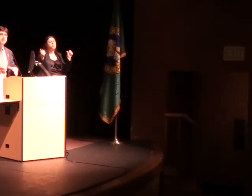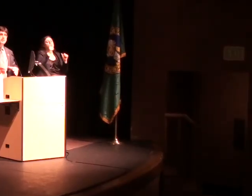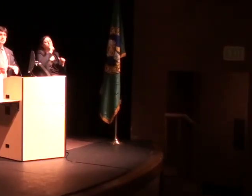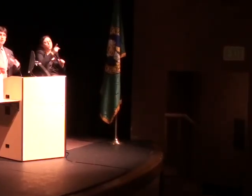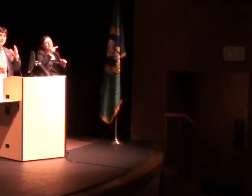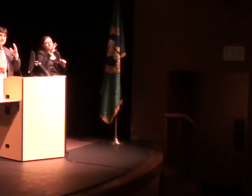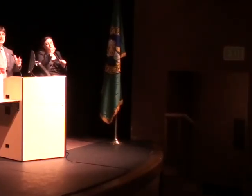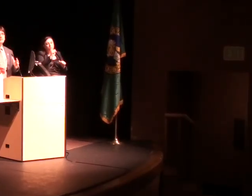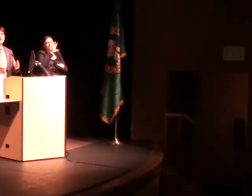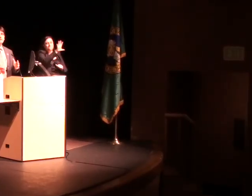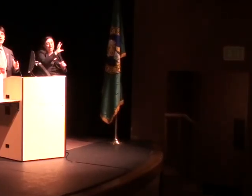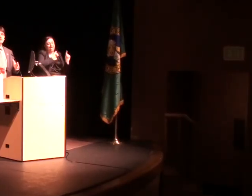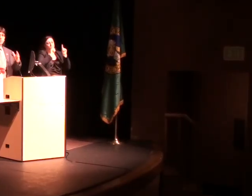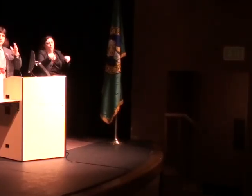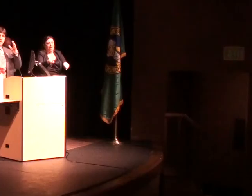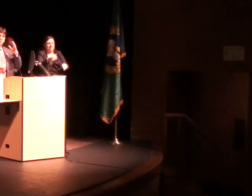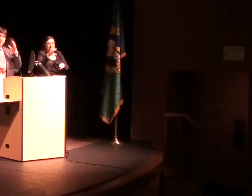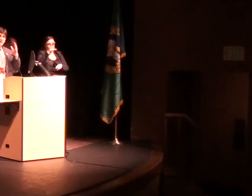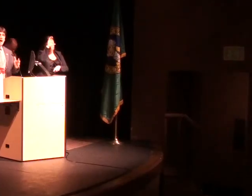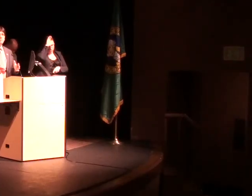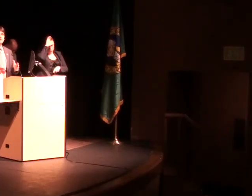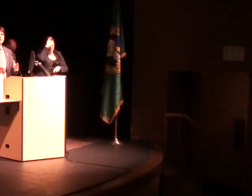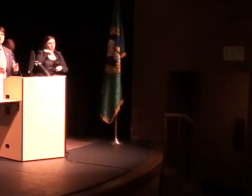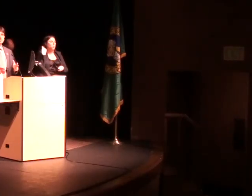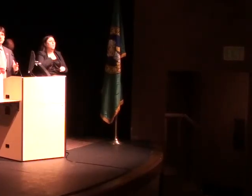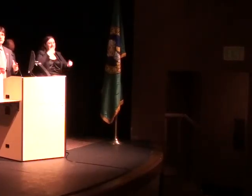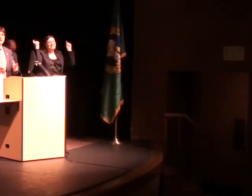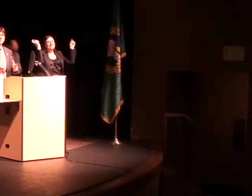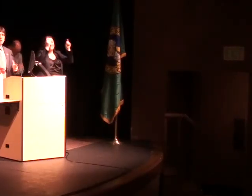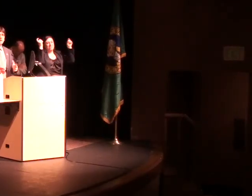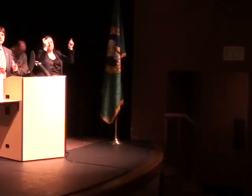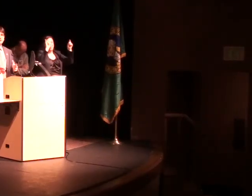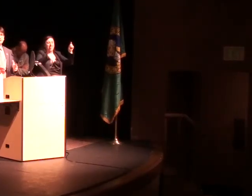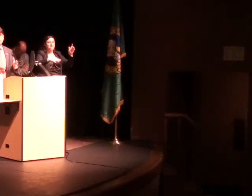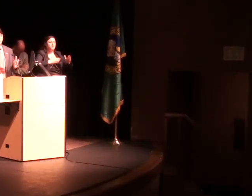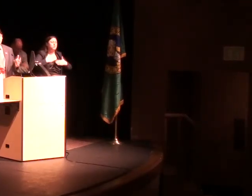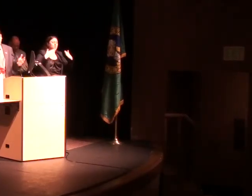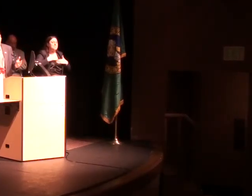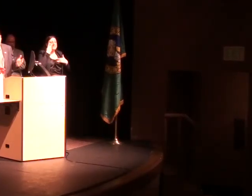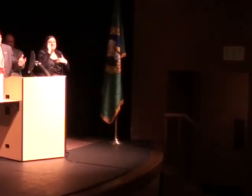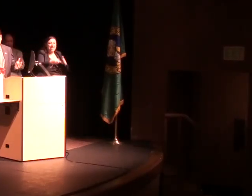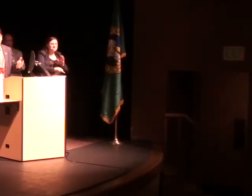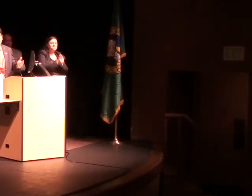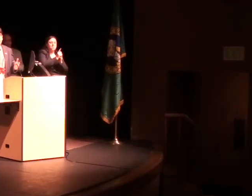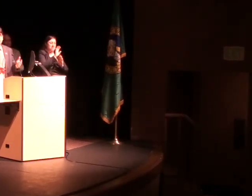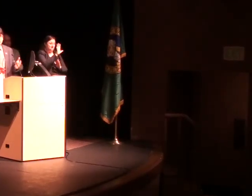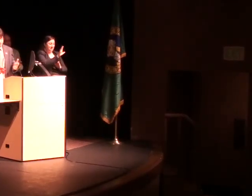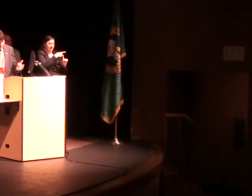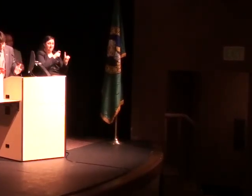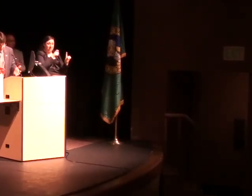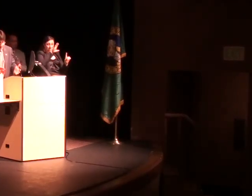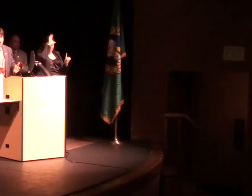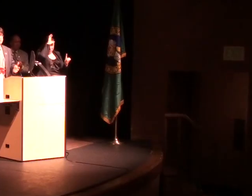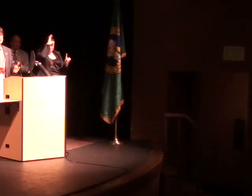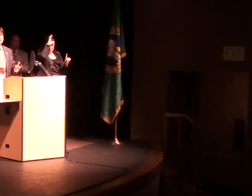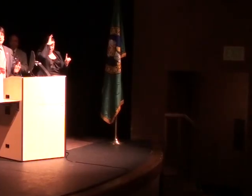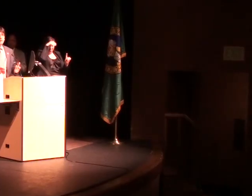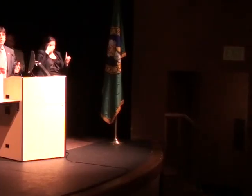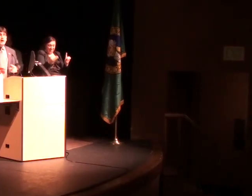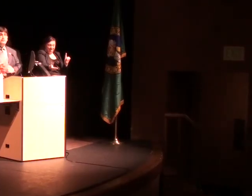Cuba. So we celebrate that. We were very happy to see that moment. The 5 in Cuba was, and